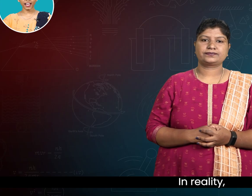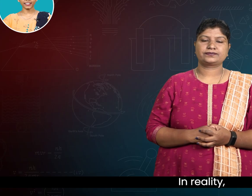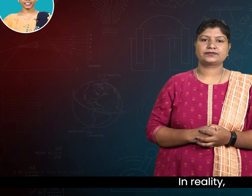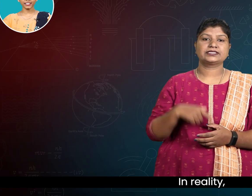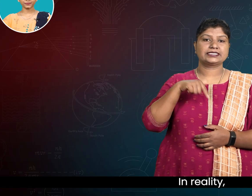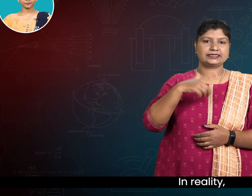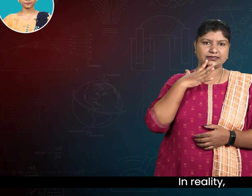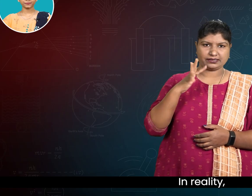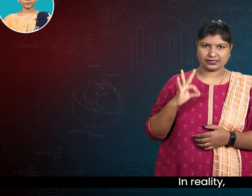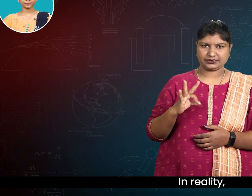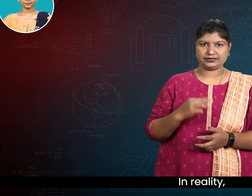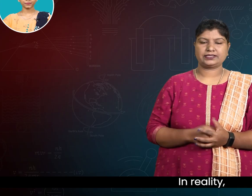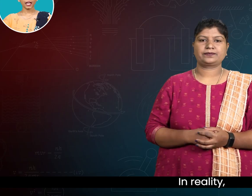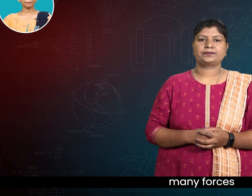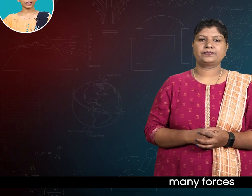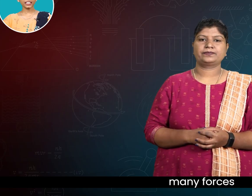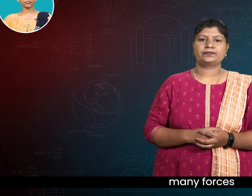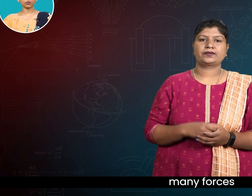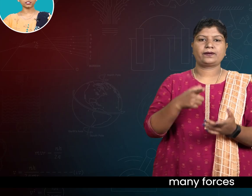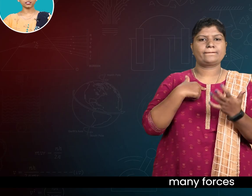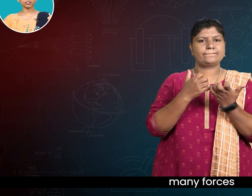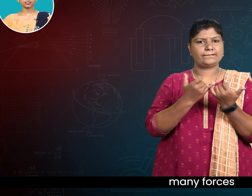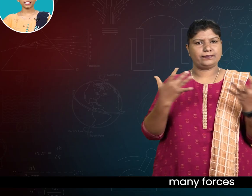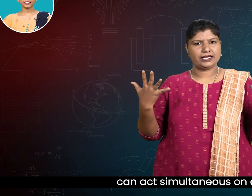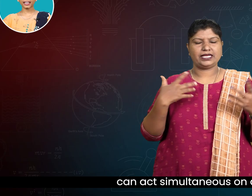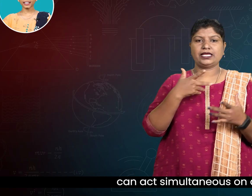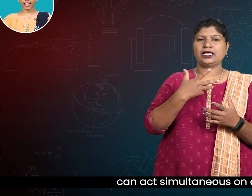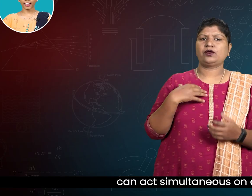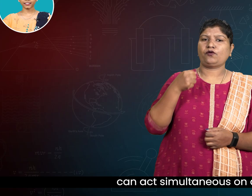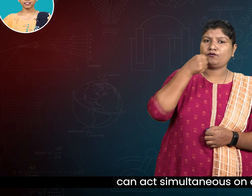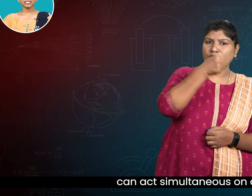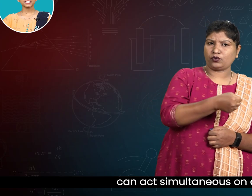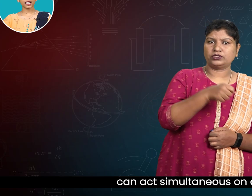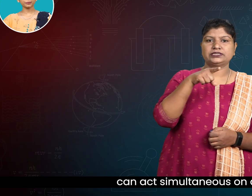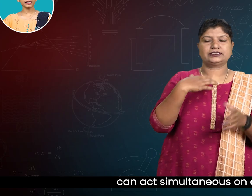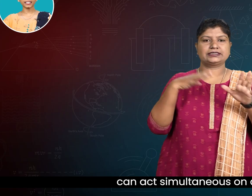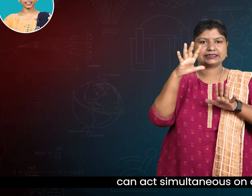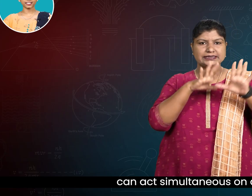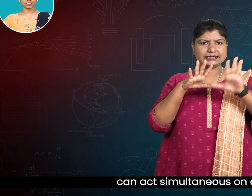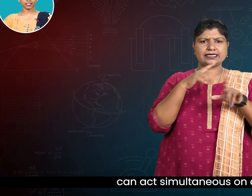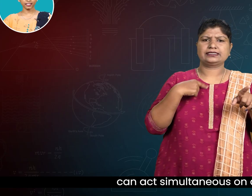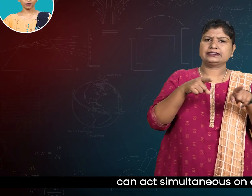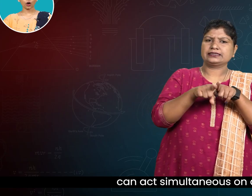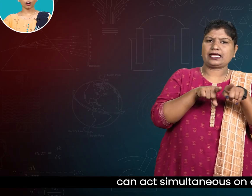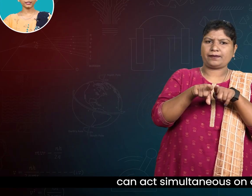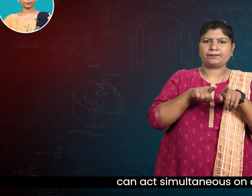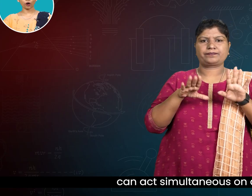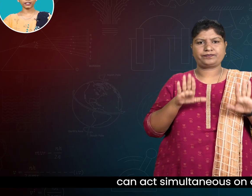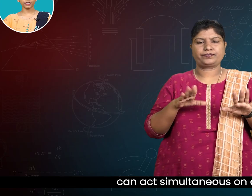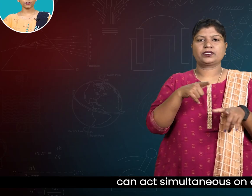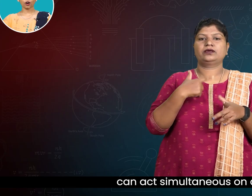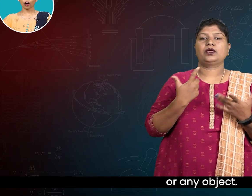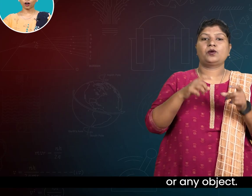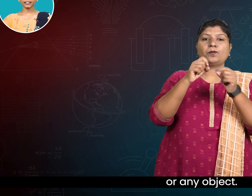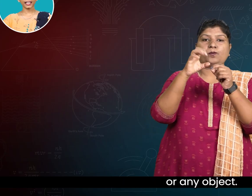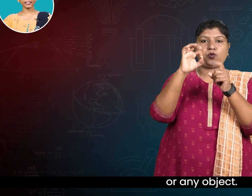In reality, many forces can act simultaneously on a